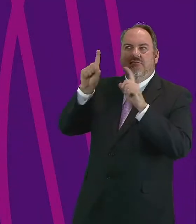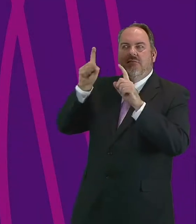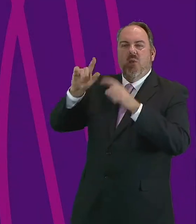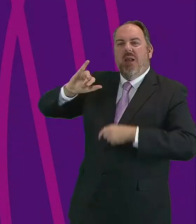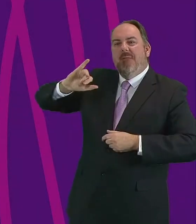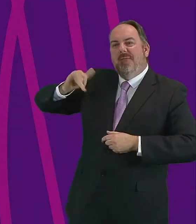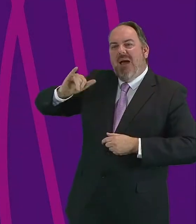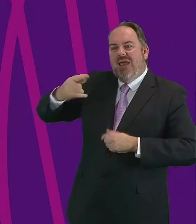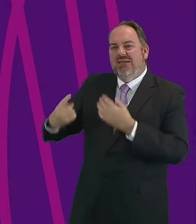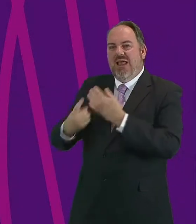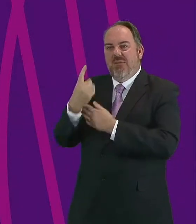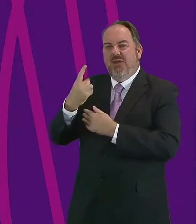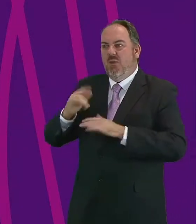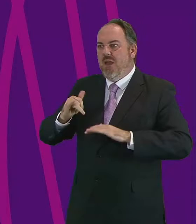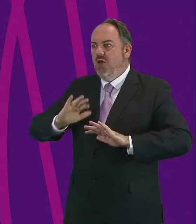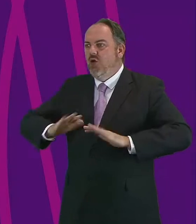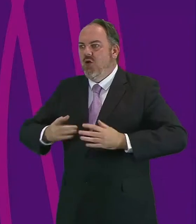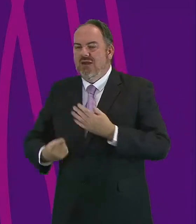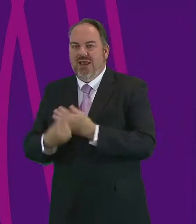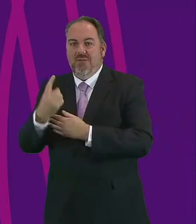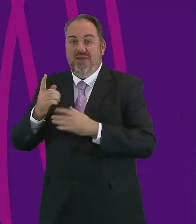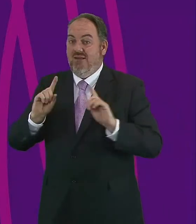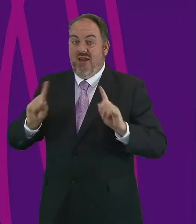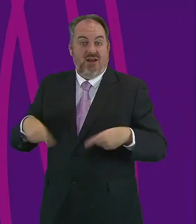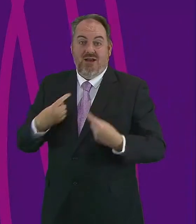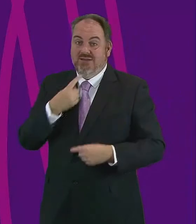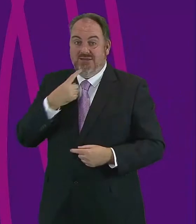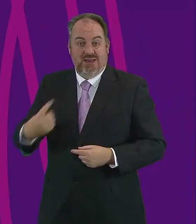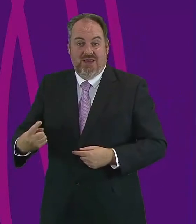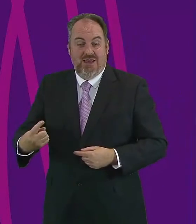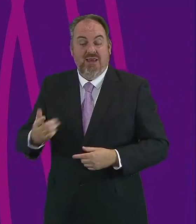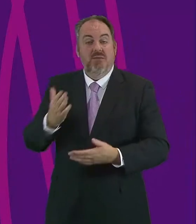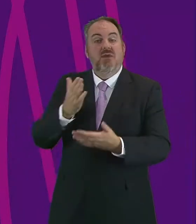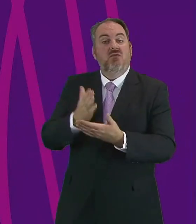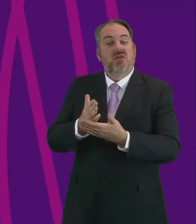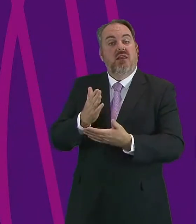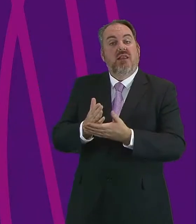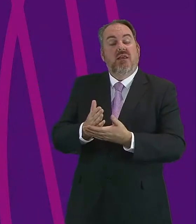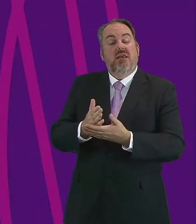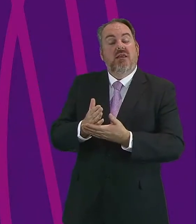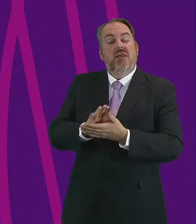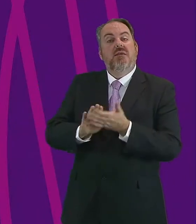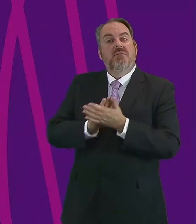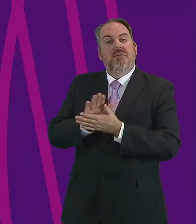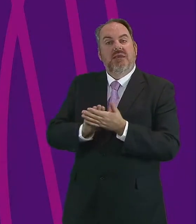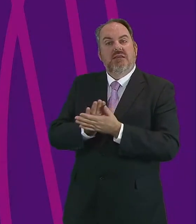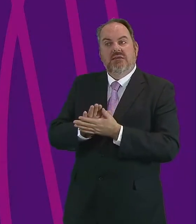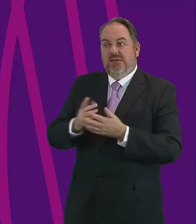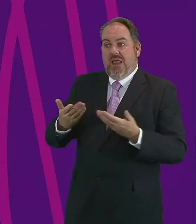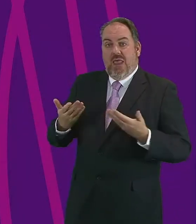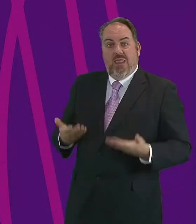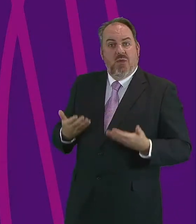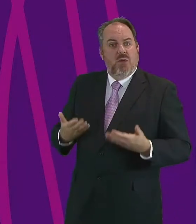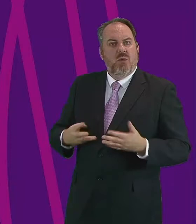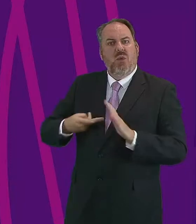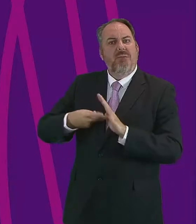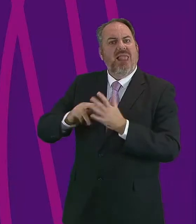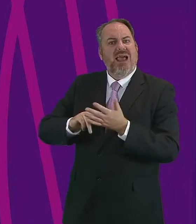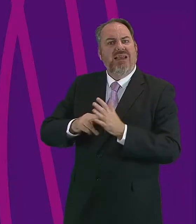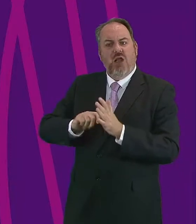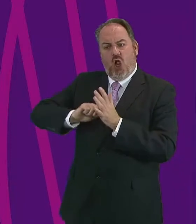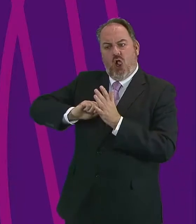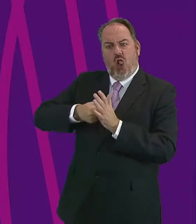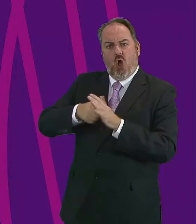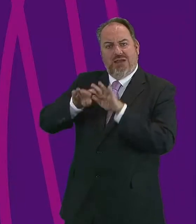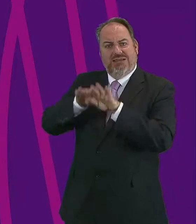be happening. I think the First Minister was very clear at her briefing today. She said it was not a lockdown. You know, she was not anticipating a